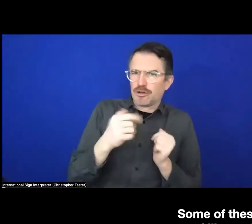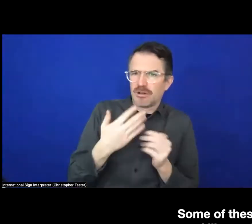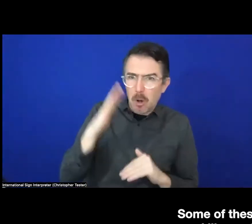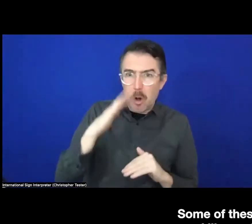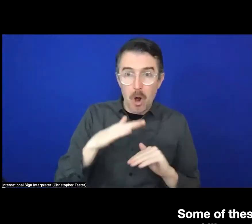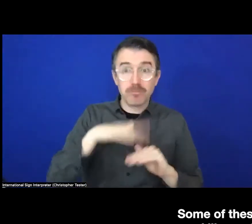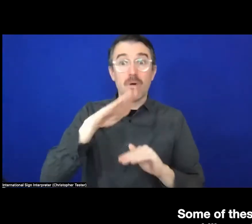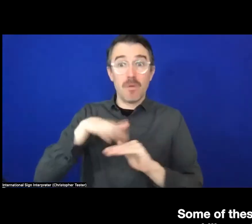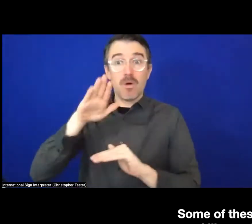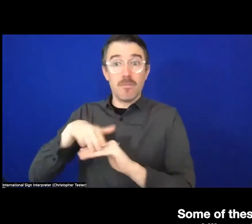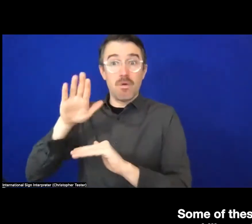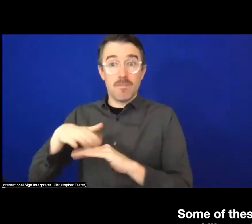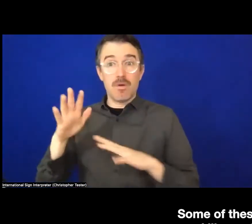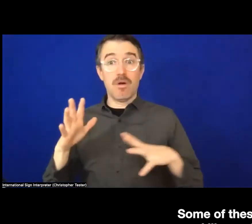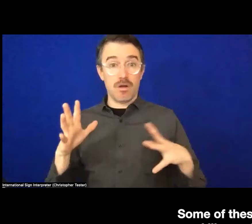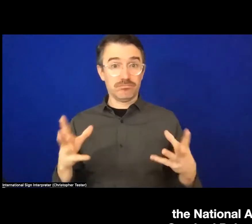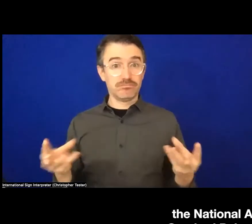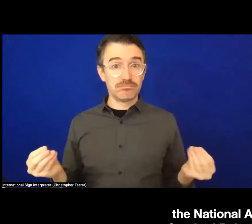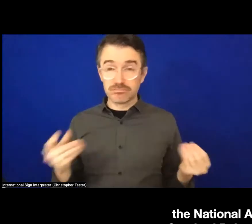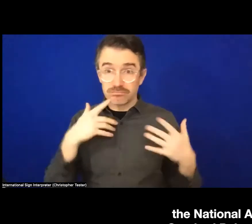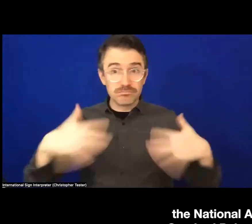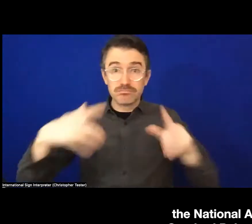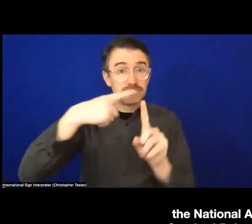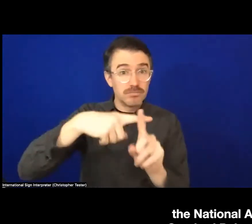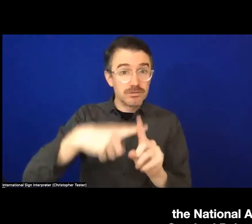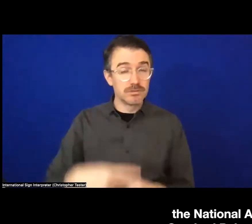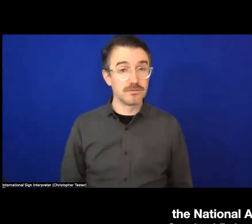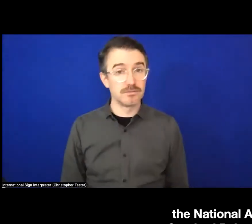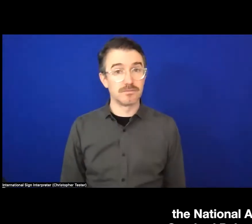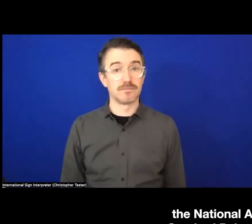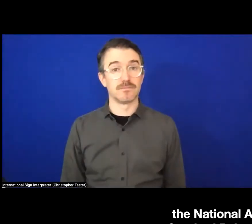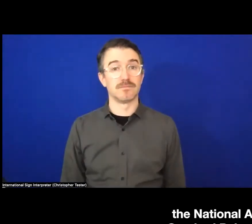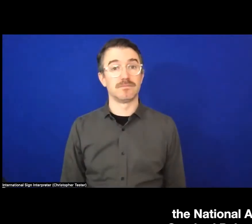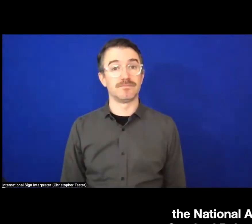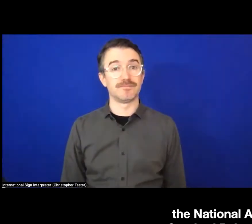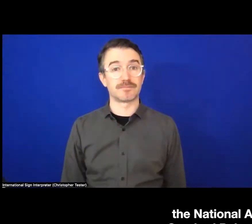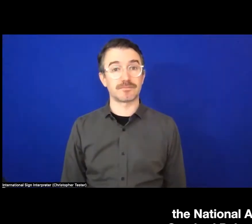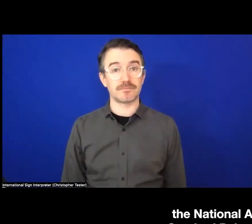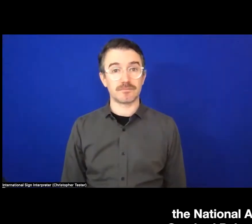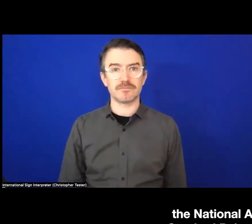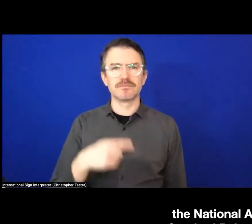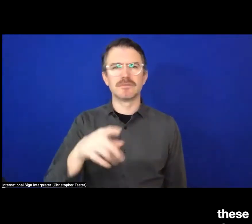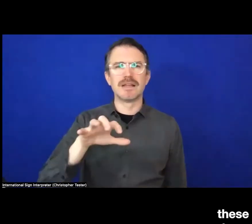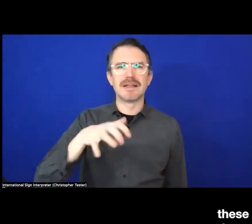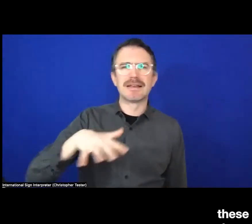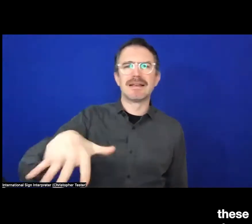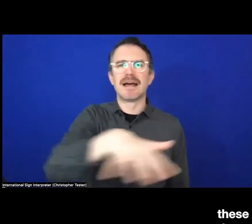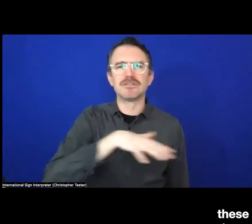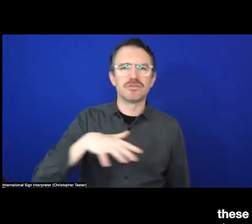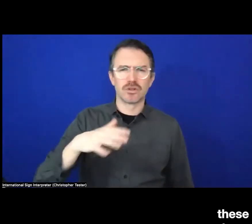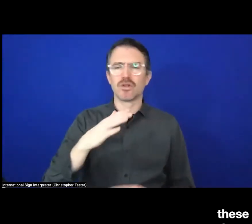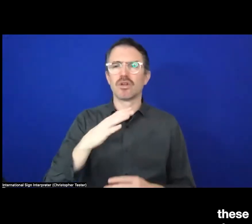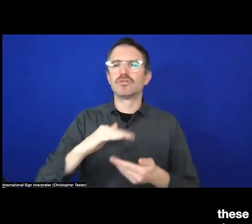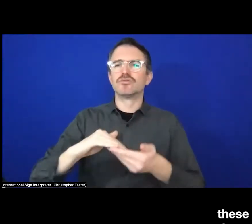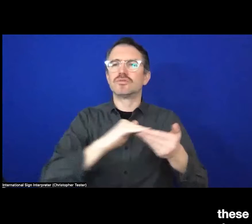of these, I could just quickly say, like we have the association, the National Association of Persons with Cerebral Palsy, the Albinism Umbrella.